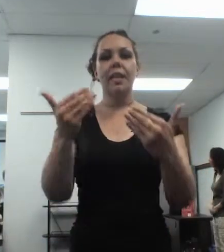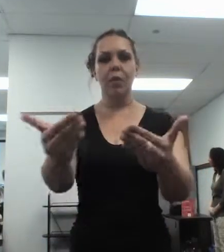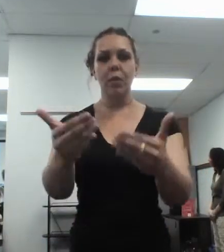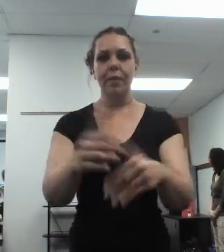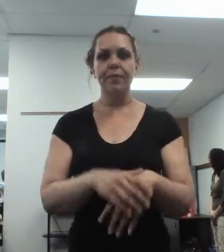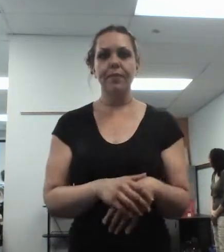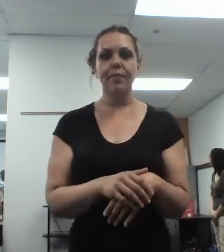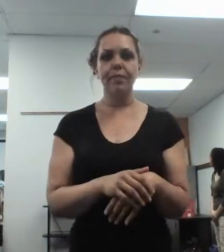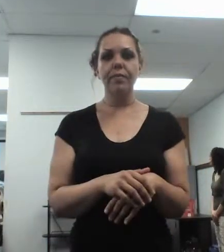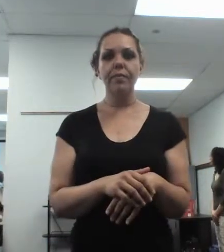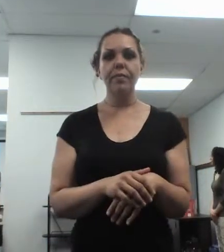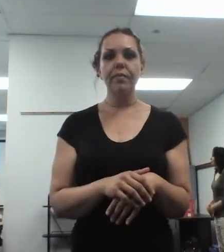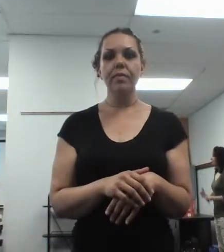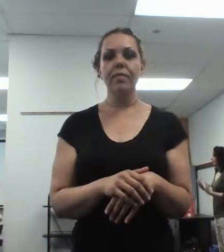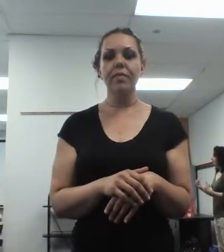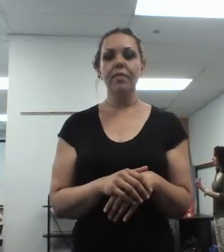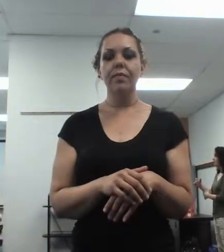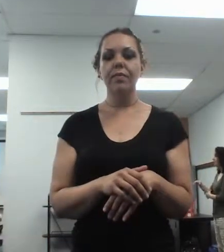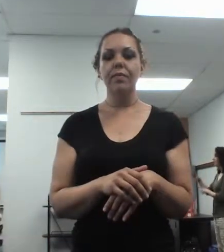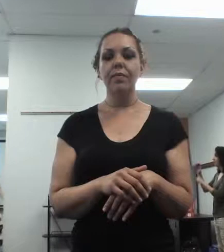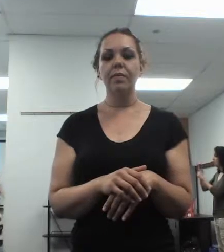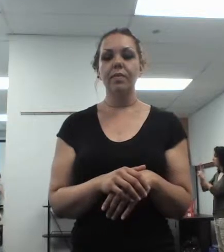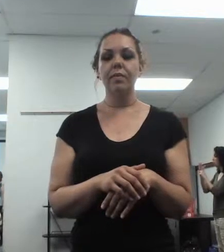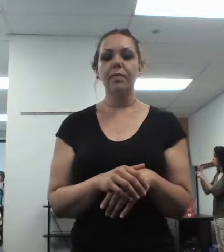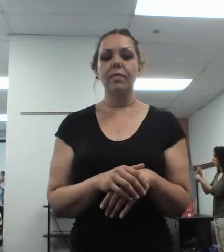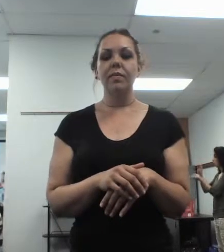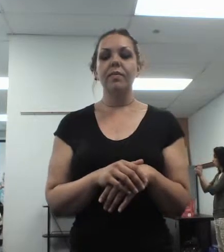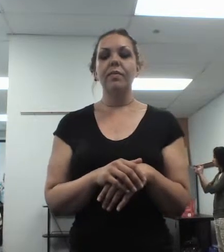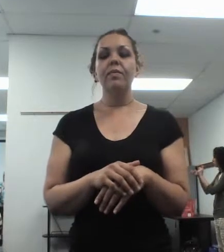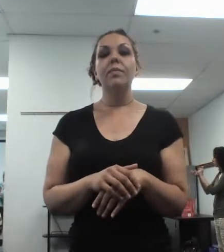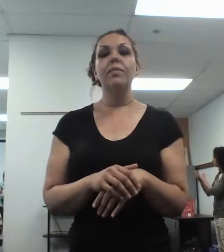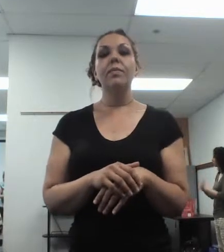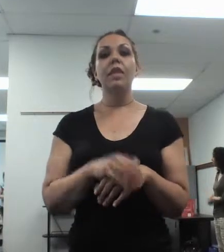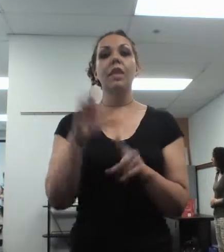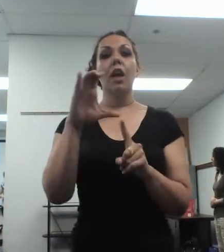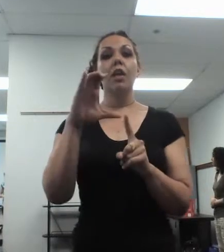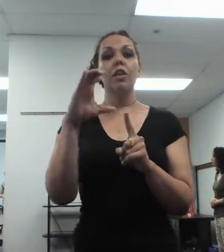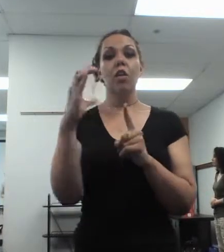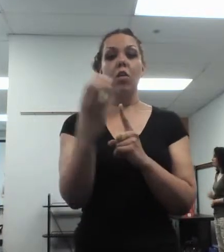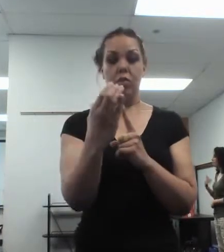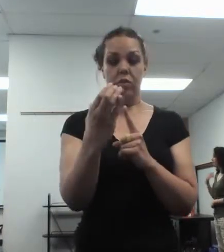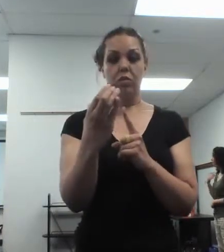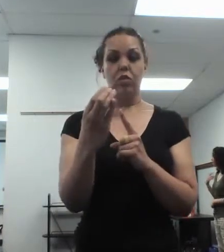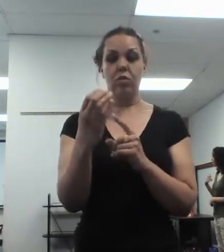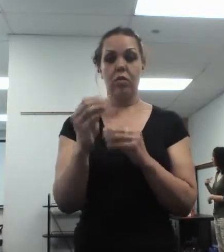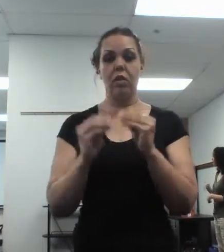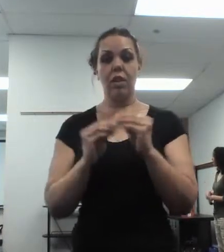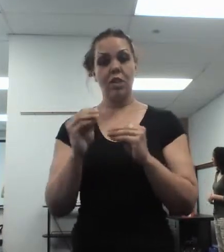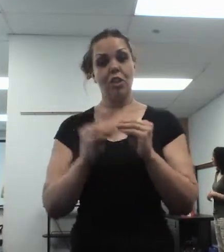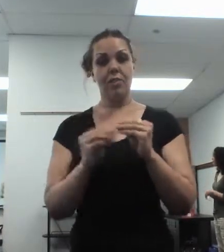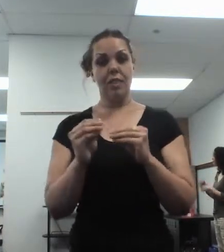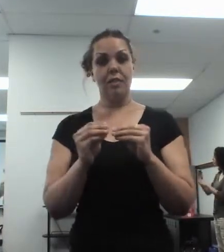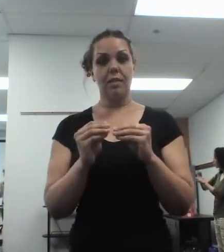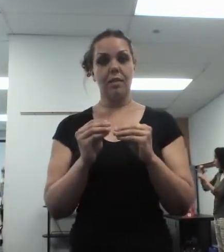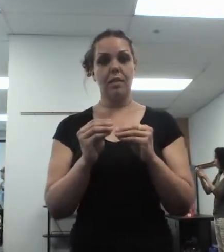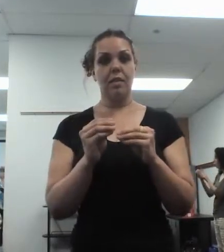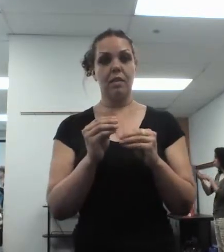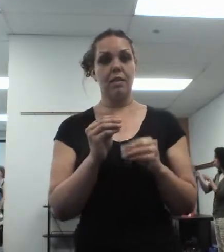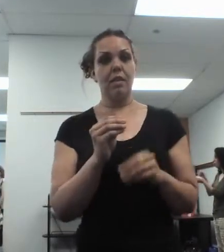Culturally adjusted. Cultural mediation. Whether we're going English to ASL, ASL to